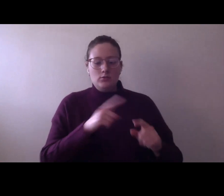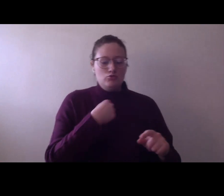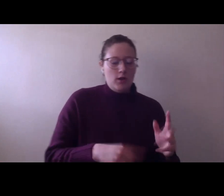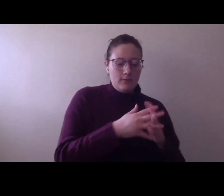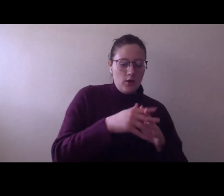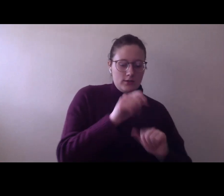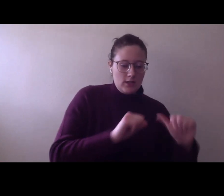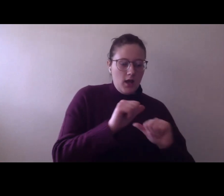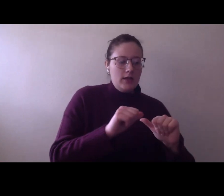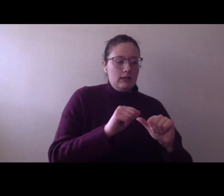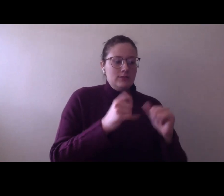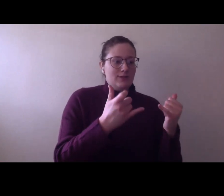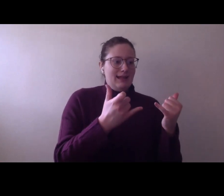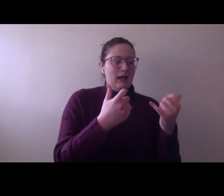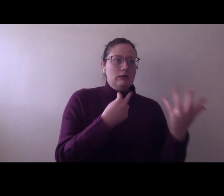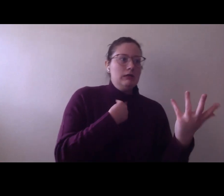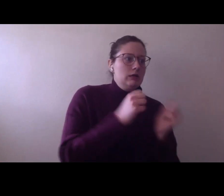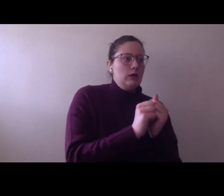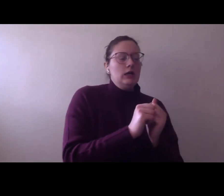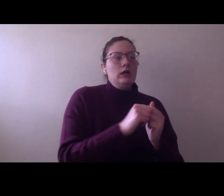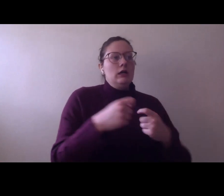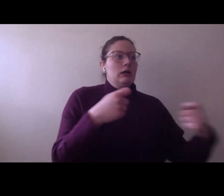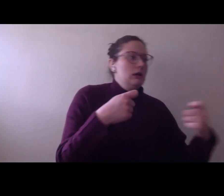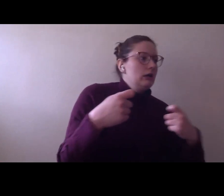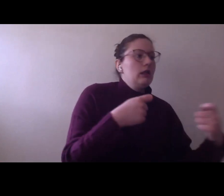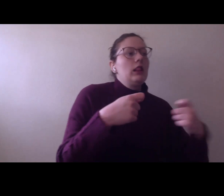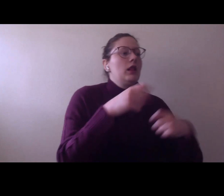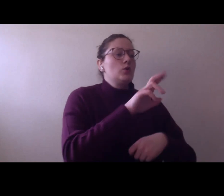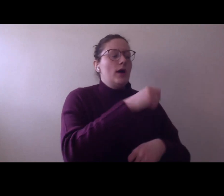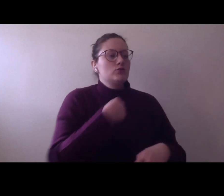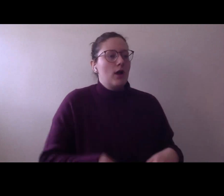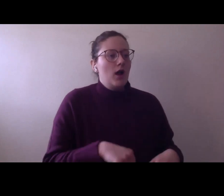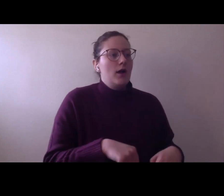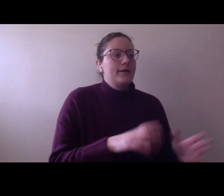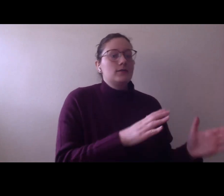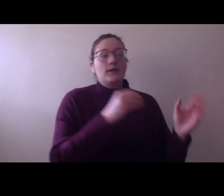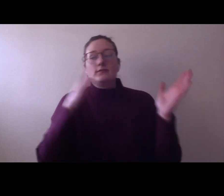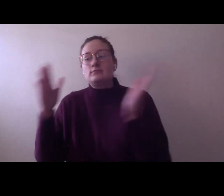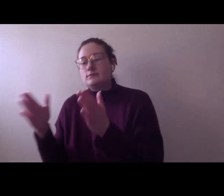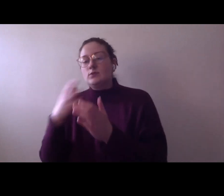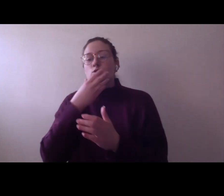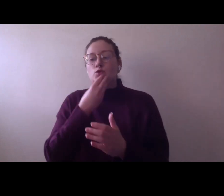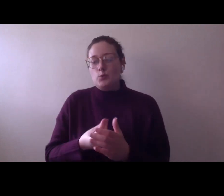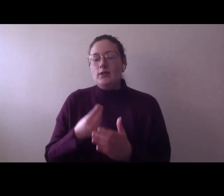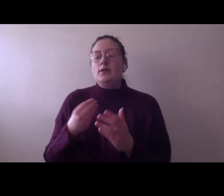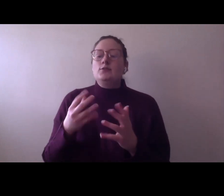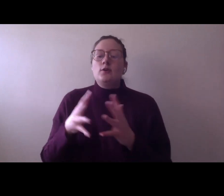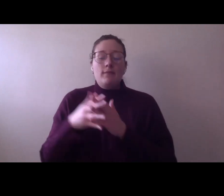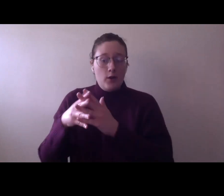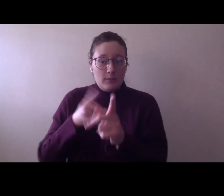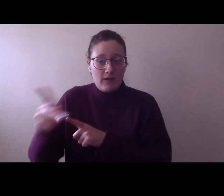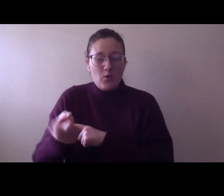in US-China tension versus those Jewish American professionals, I think one major